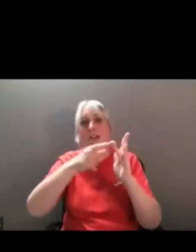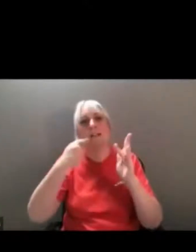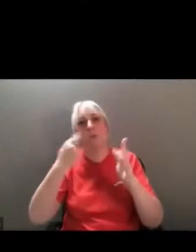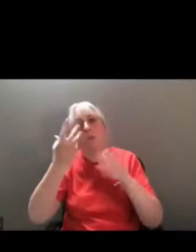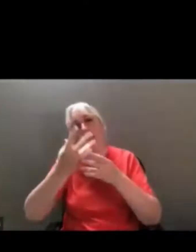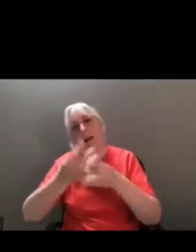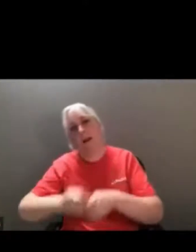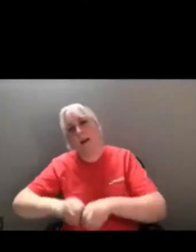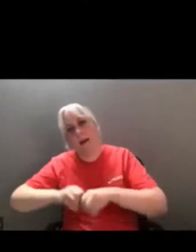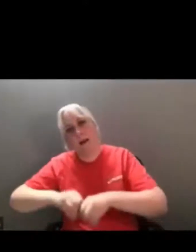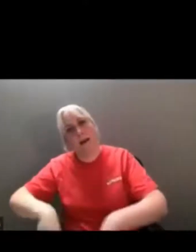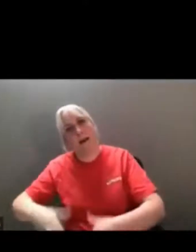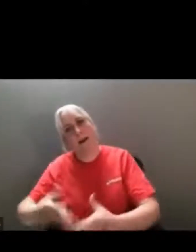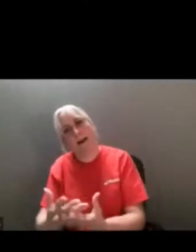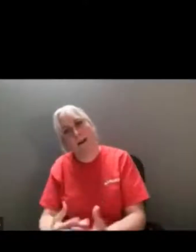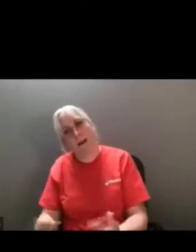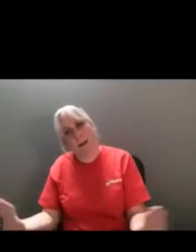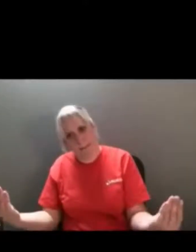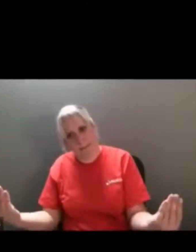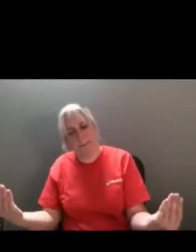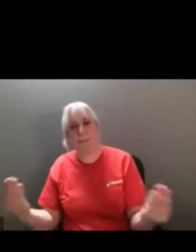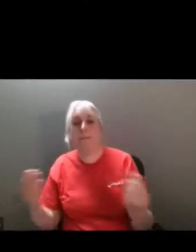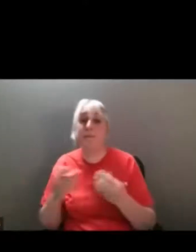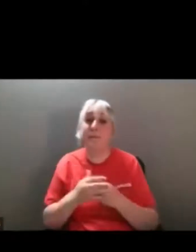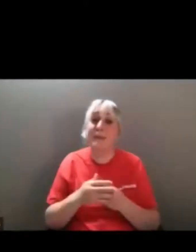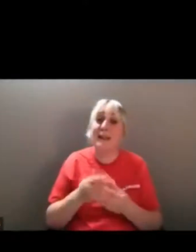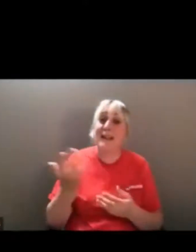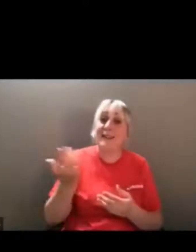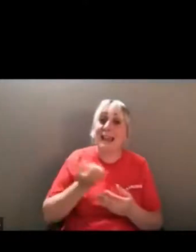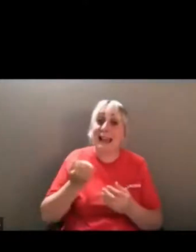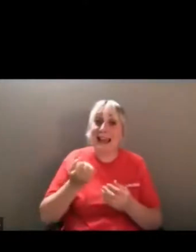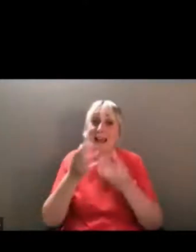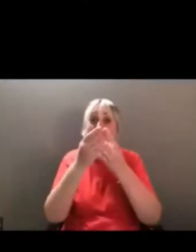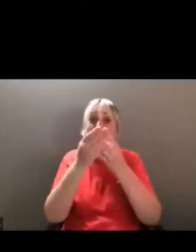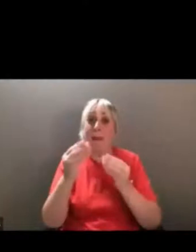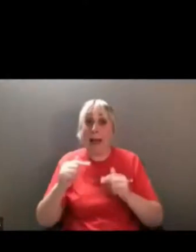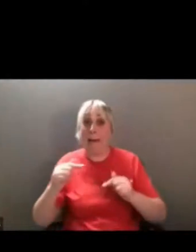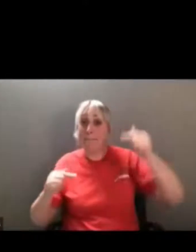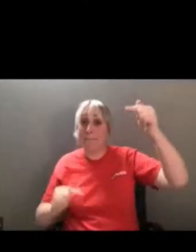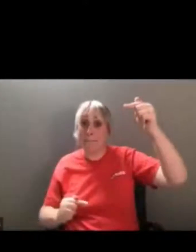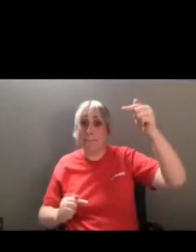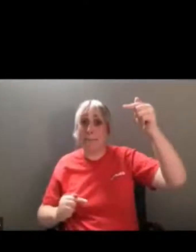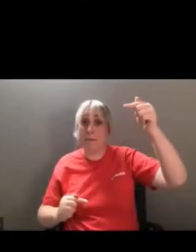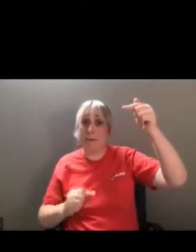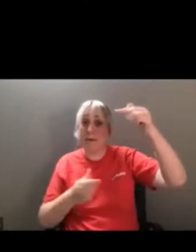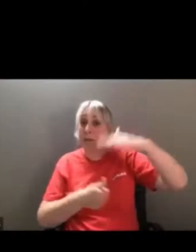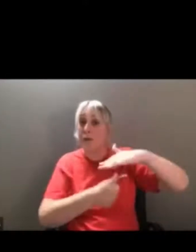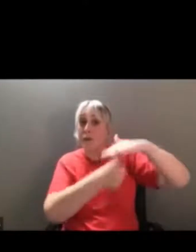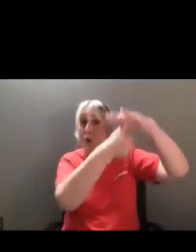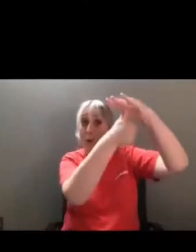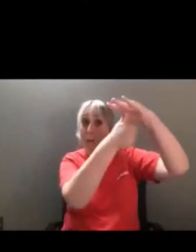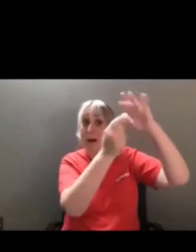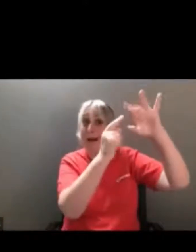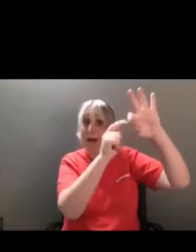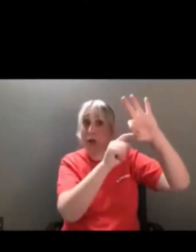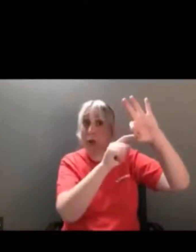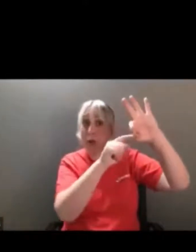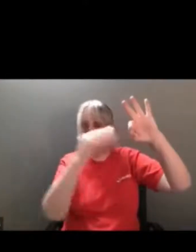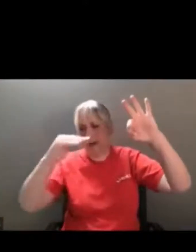talent of boardroom inhabitants, the income gap between the top cornflakes and the bottom cornflakes is getting wider than